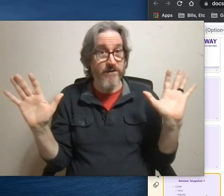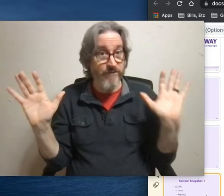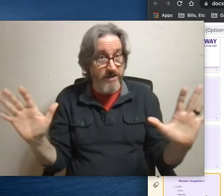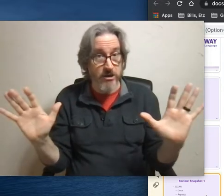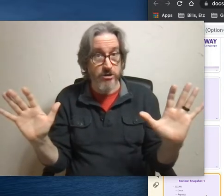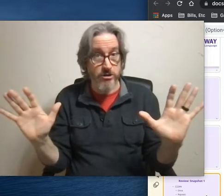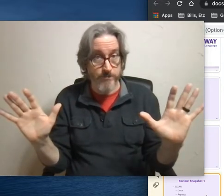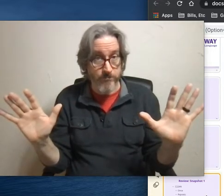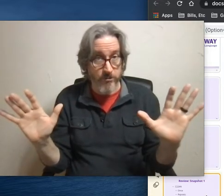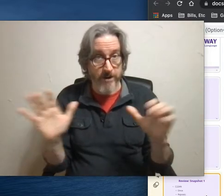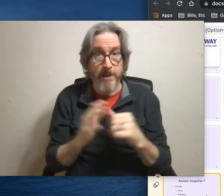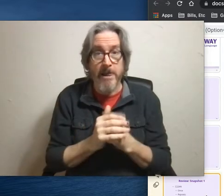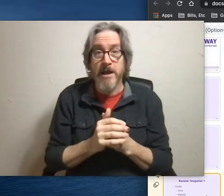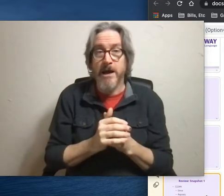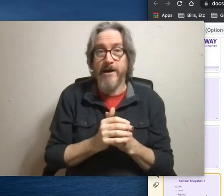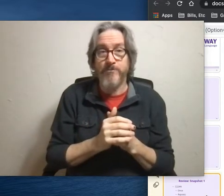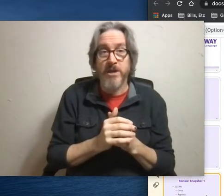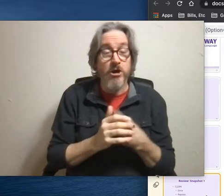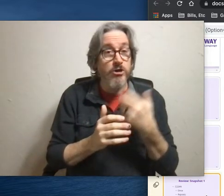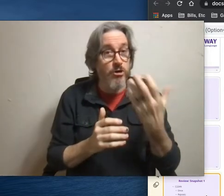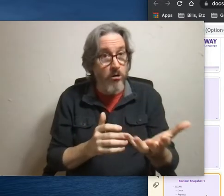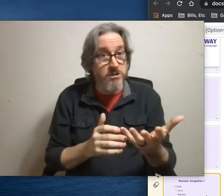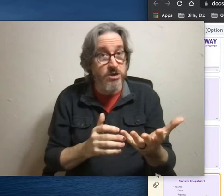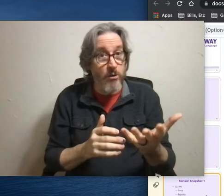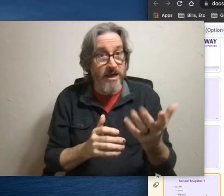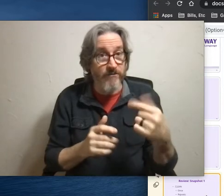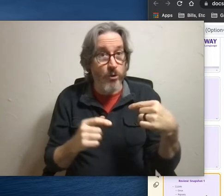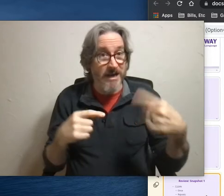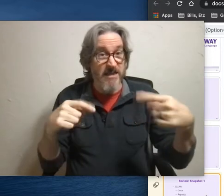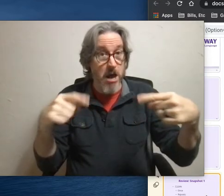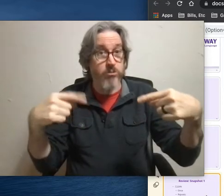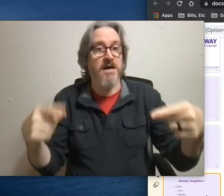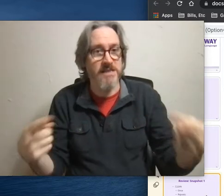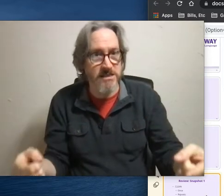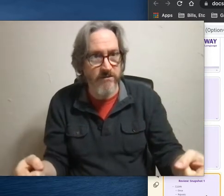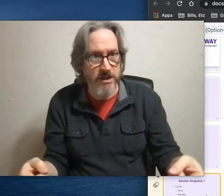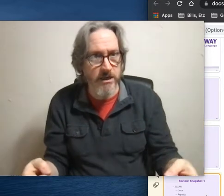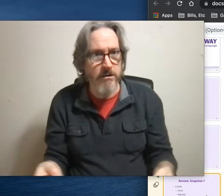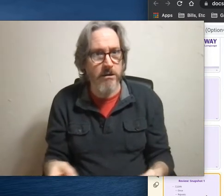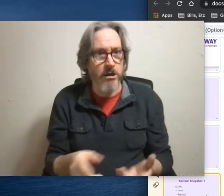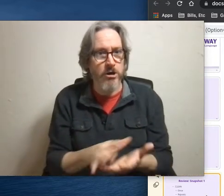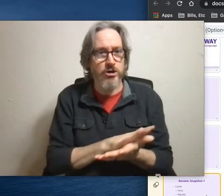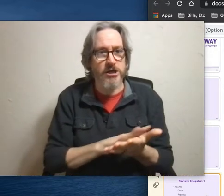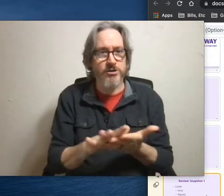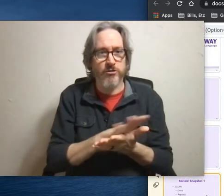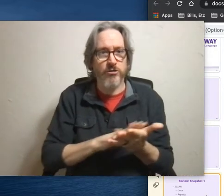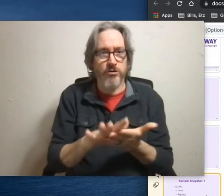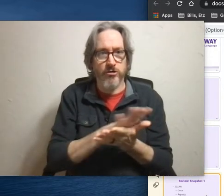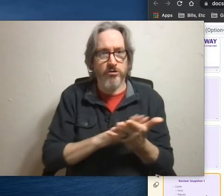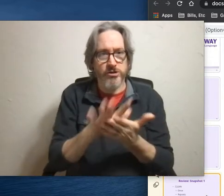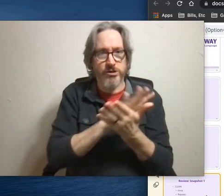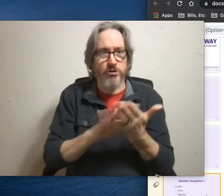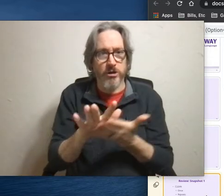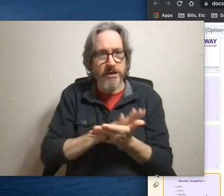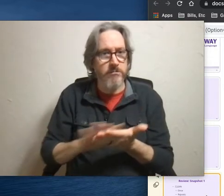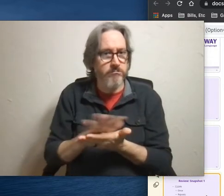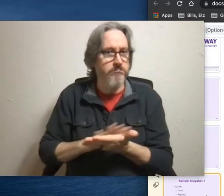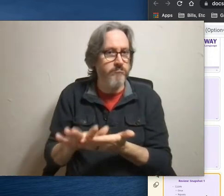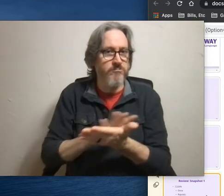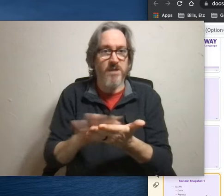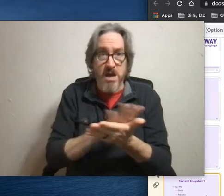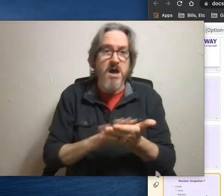it's finished, right? Could also, if you're in the process of cleaning, just circle